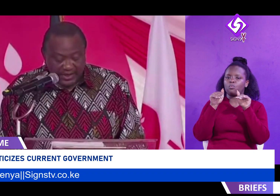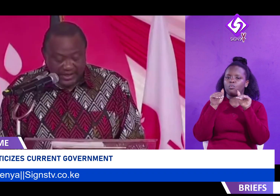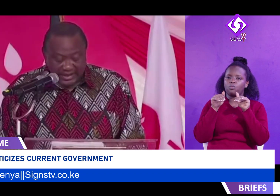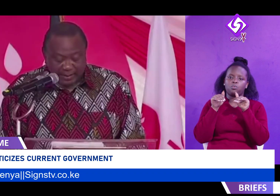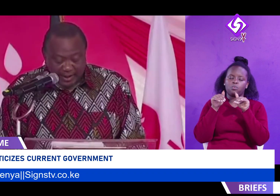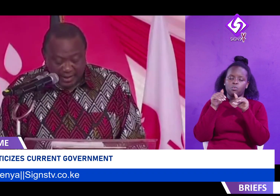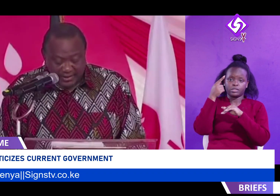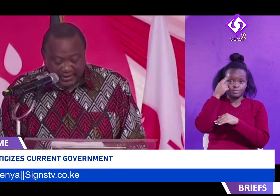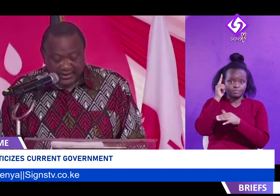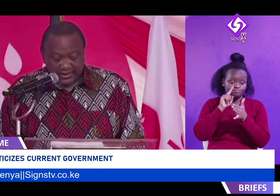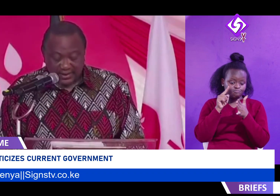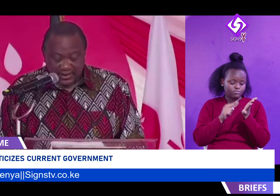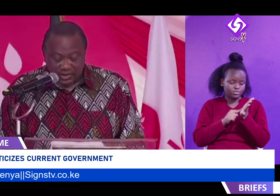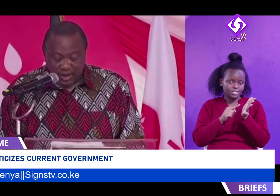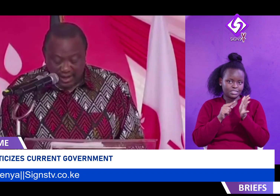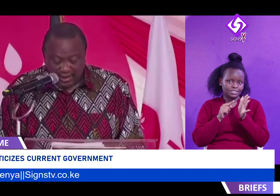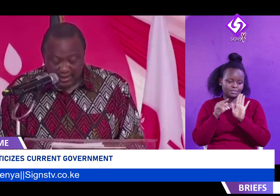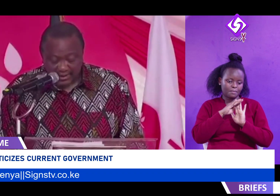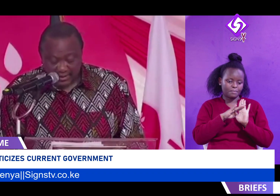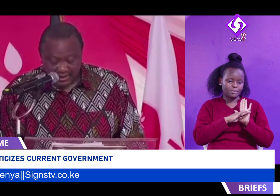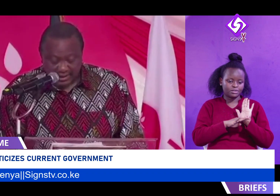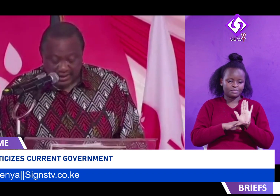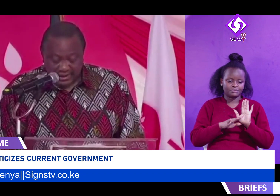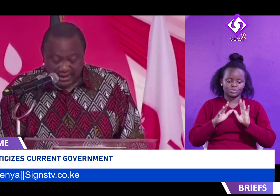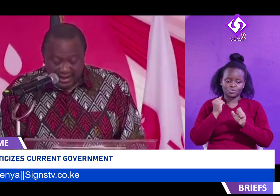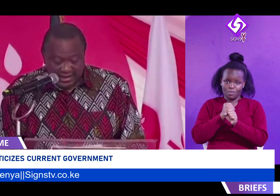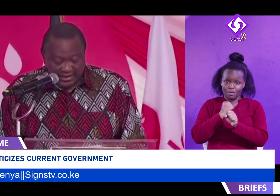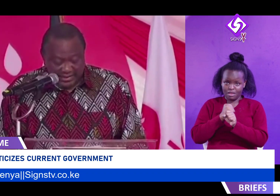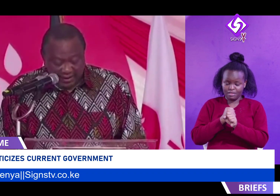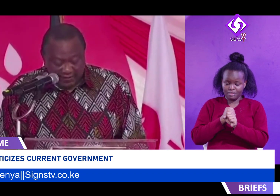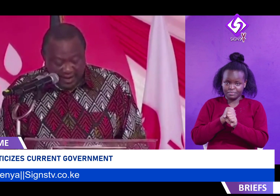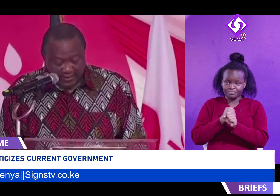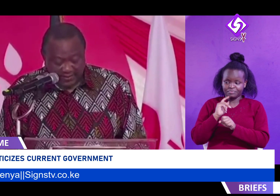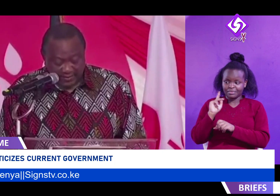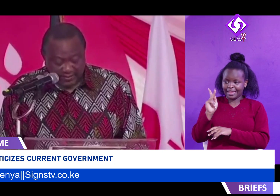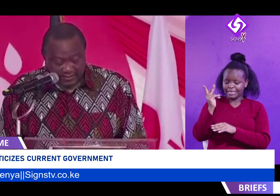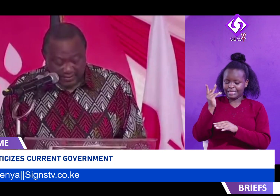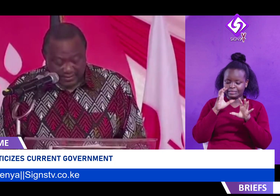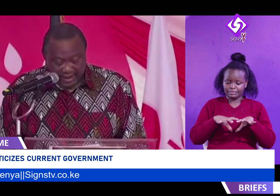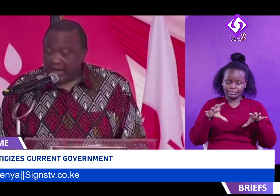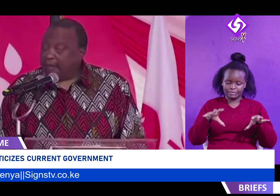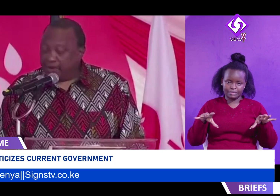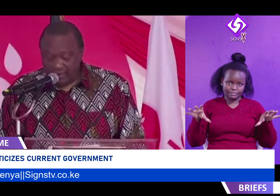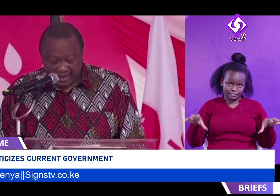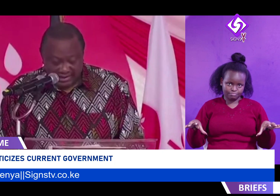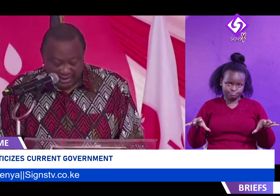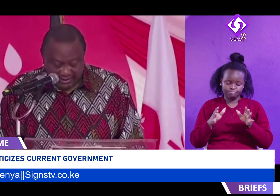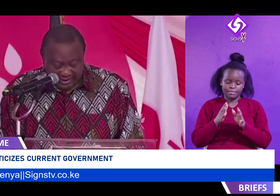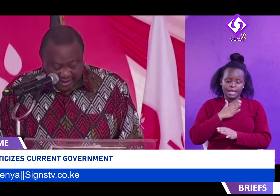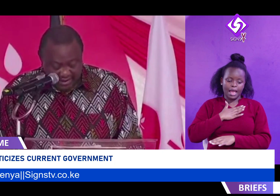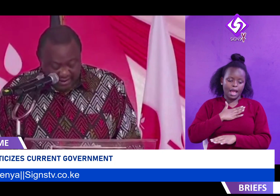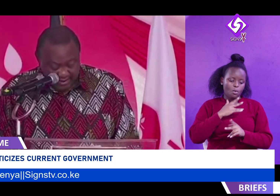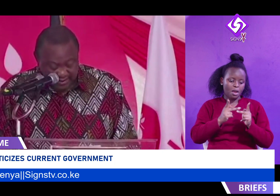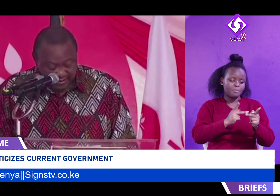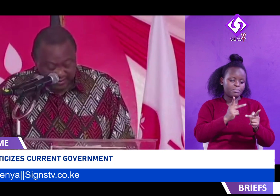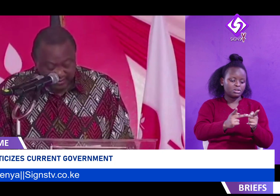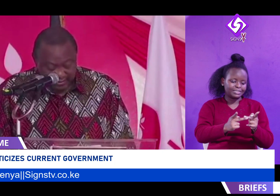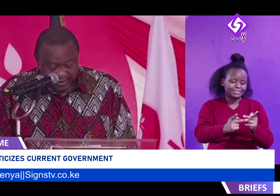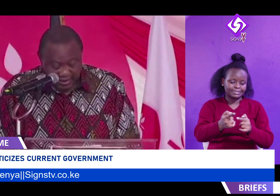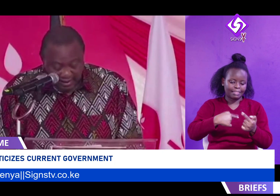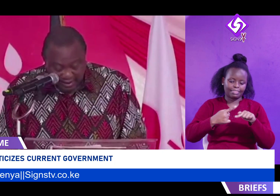for these experiments to work, Kenyans suffer and our progress is retarded.